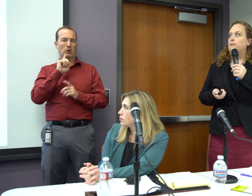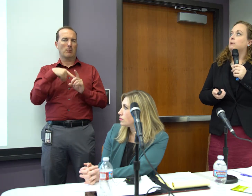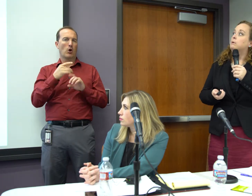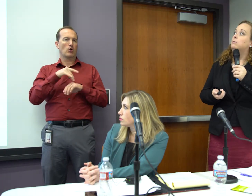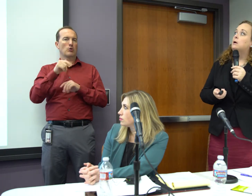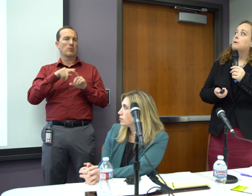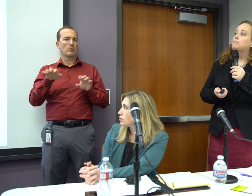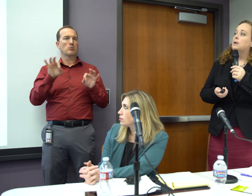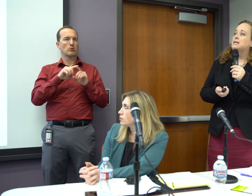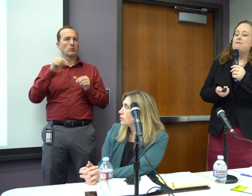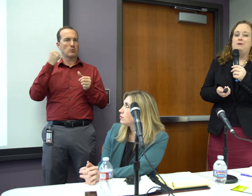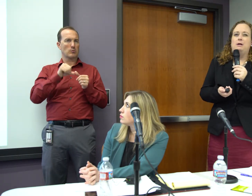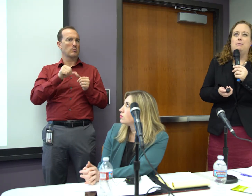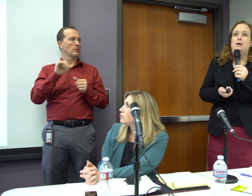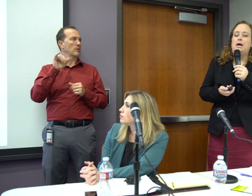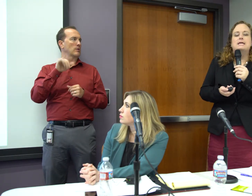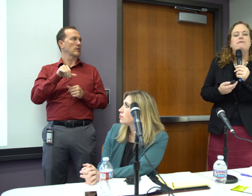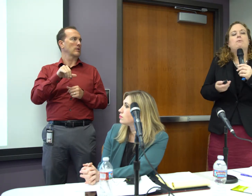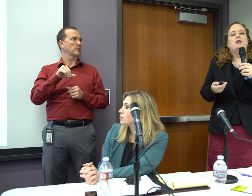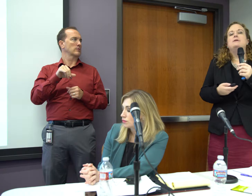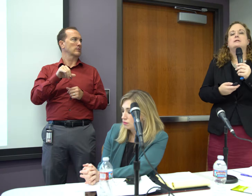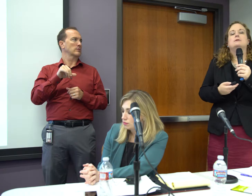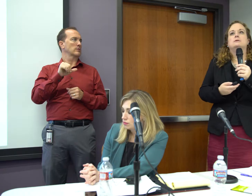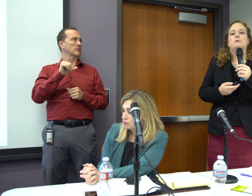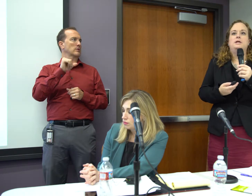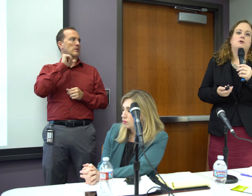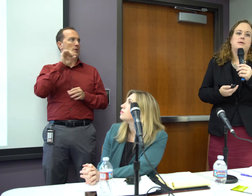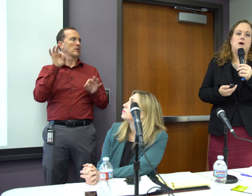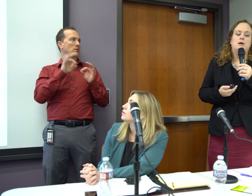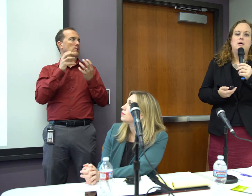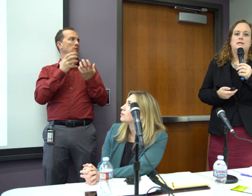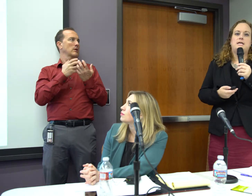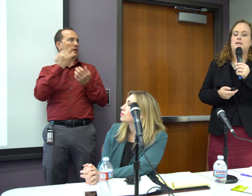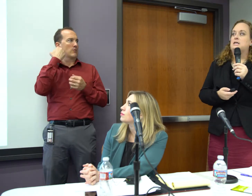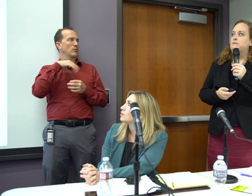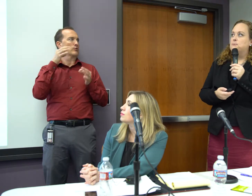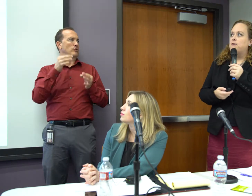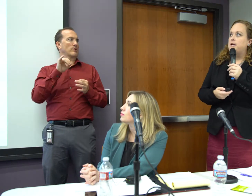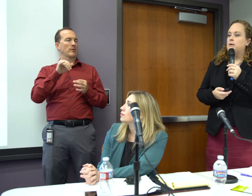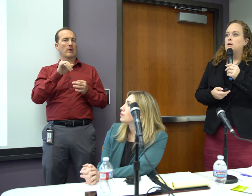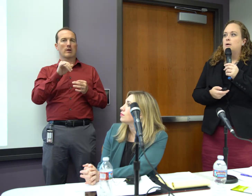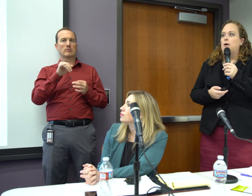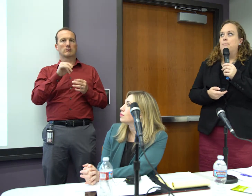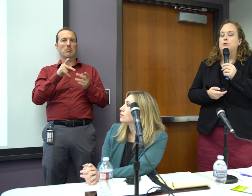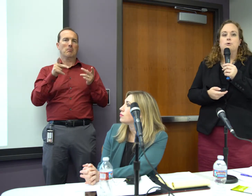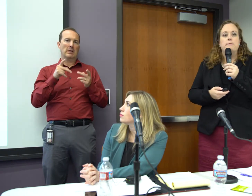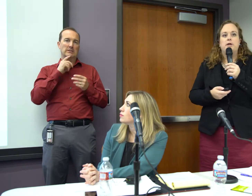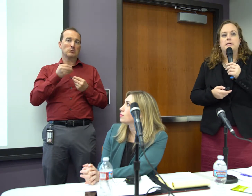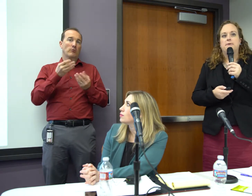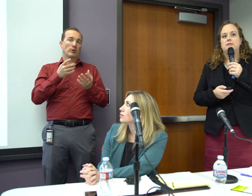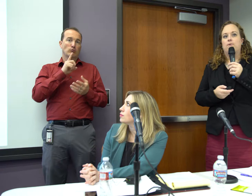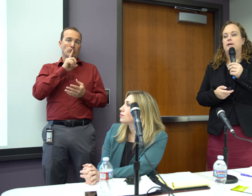important to remember. It's kind of irrelevant to the determination of whether or not the setting itself is providing a